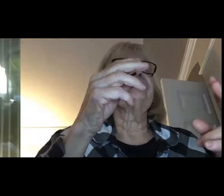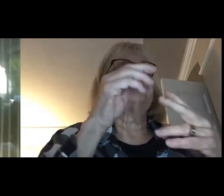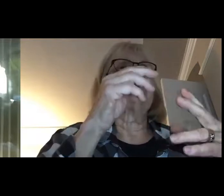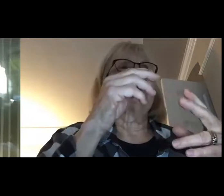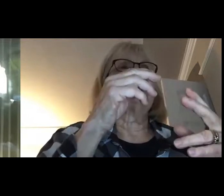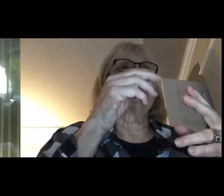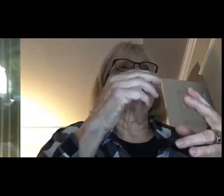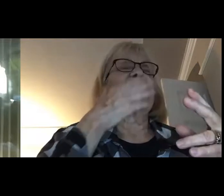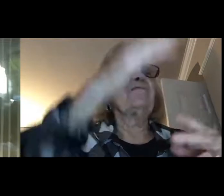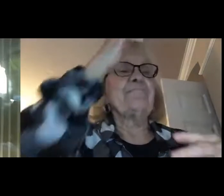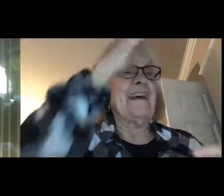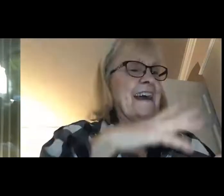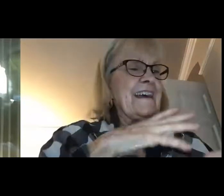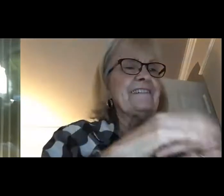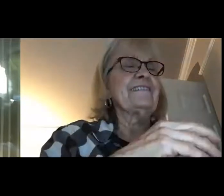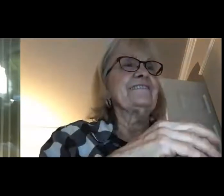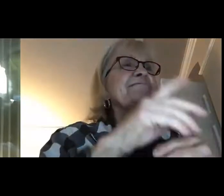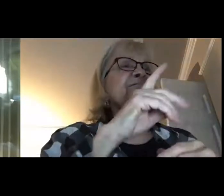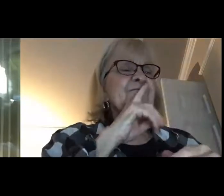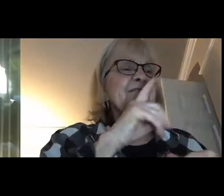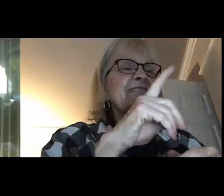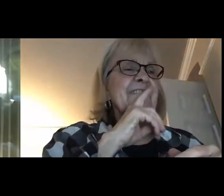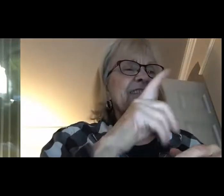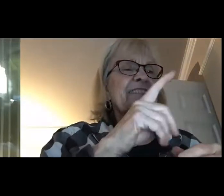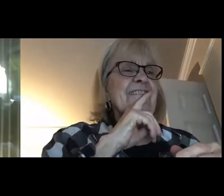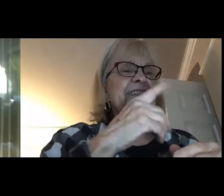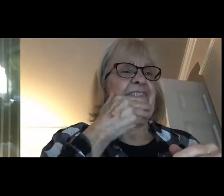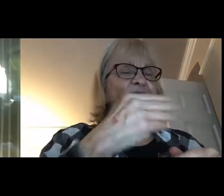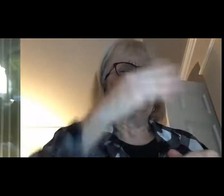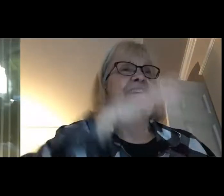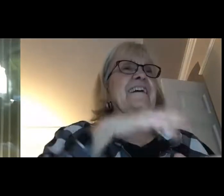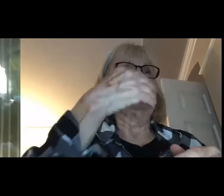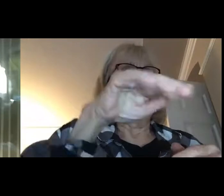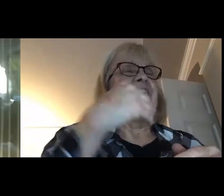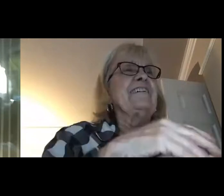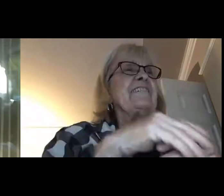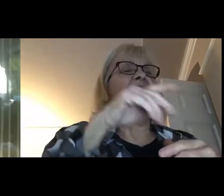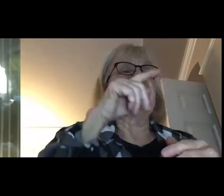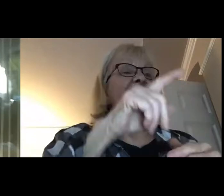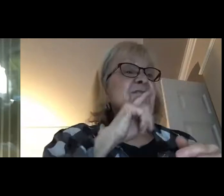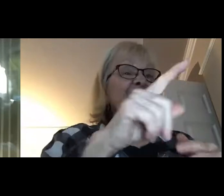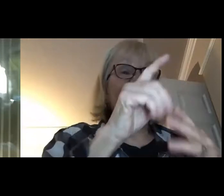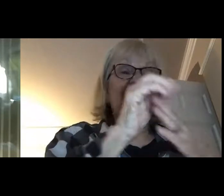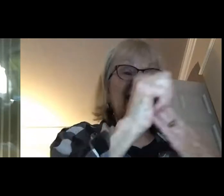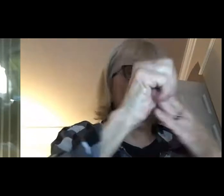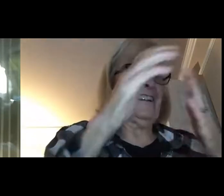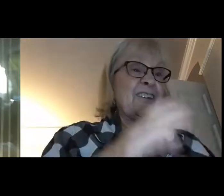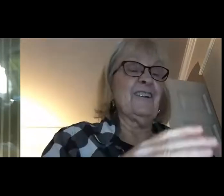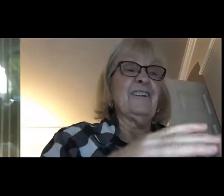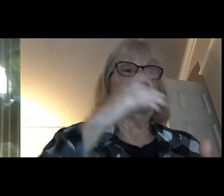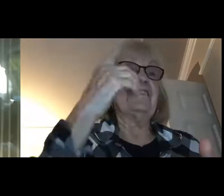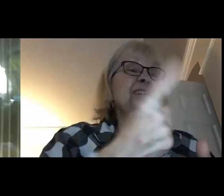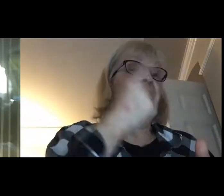Generous. And very generous. Such a good man. And really, really, really just so thankful for